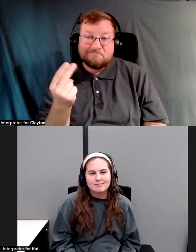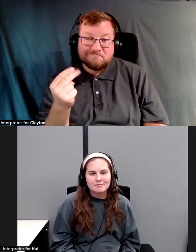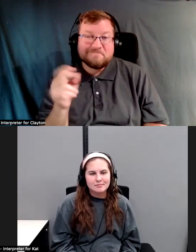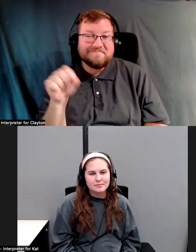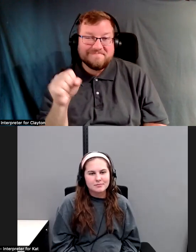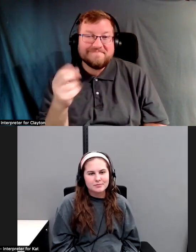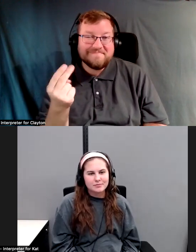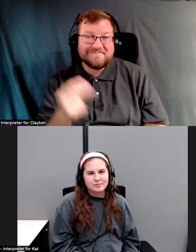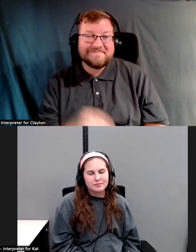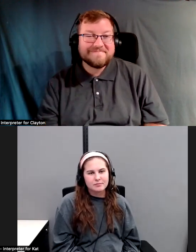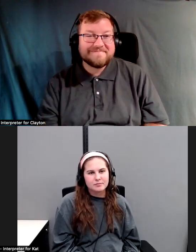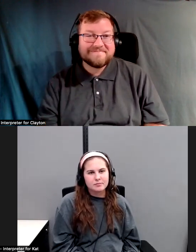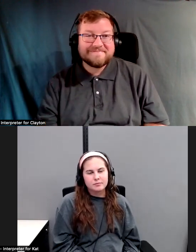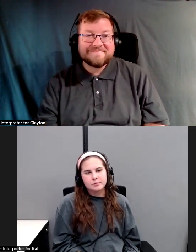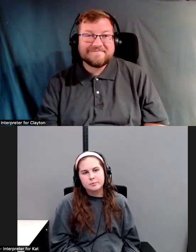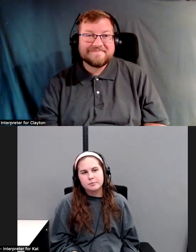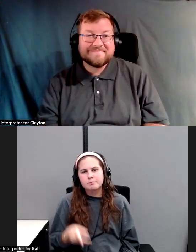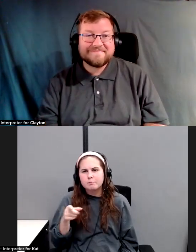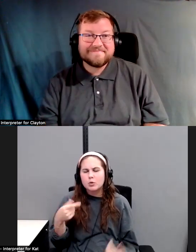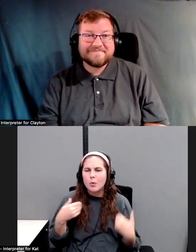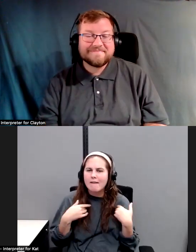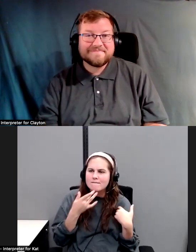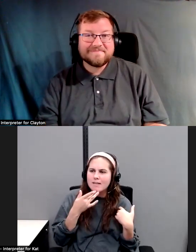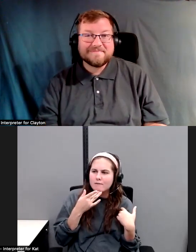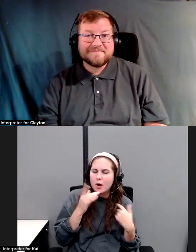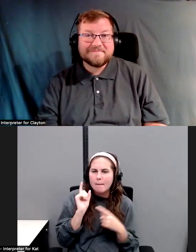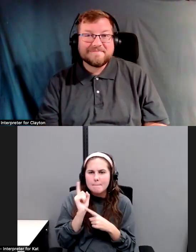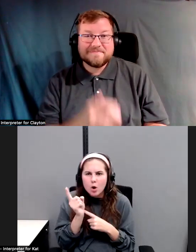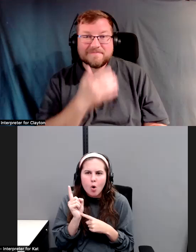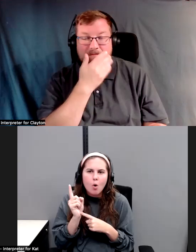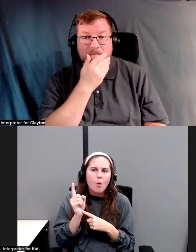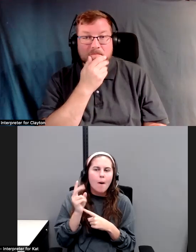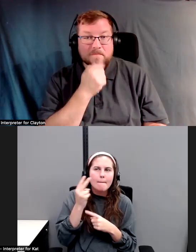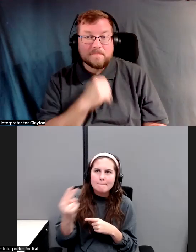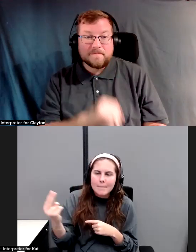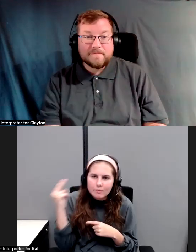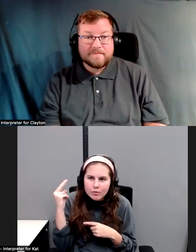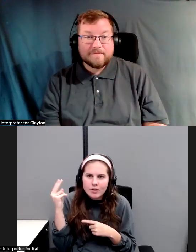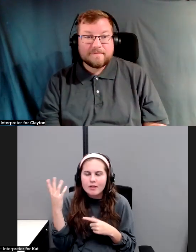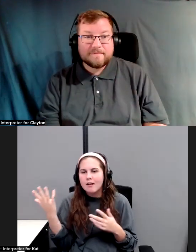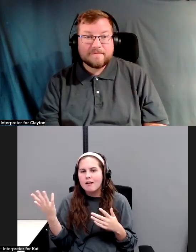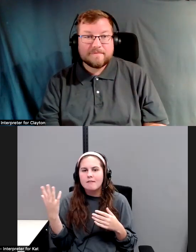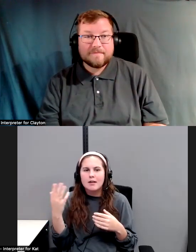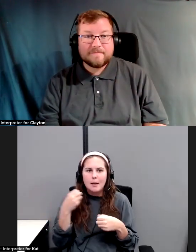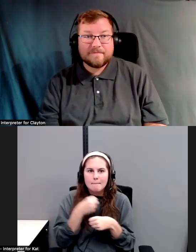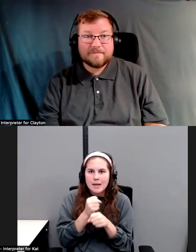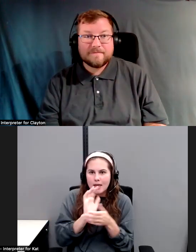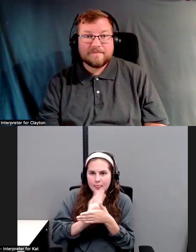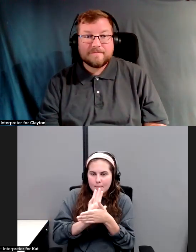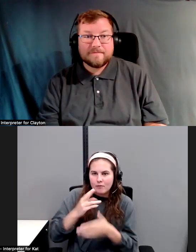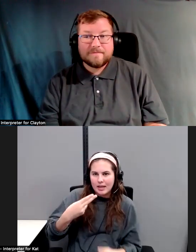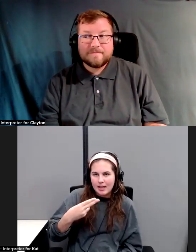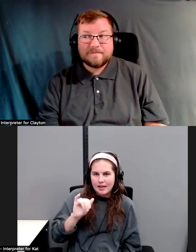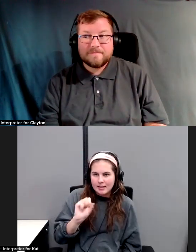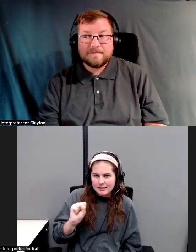Do you have a favorite moment or a favorite memory of making hints that hurt with the